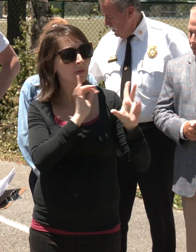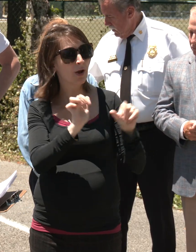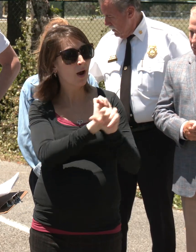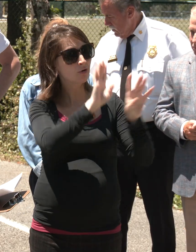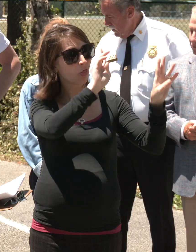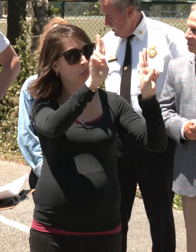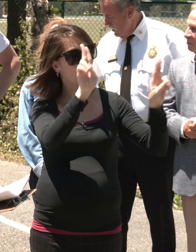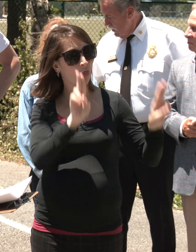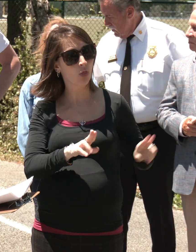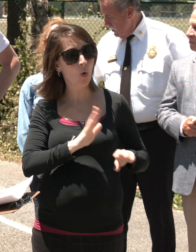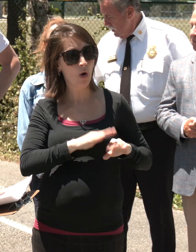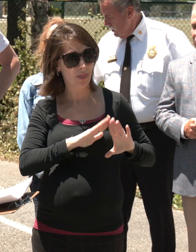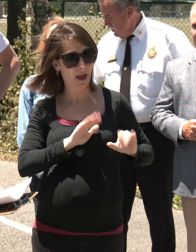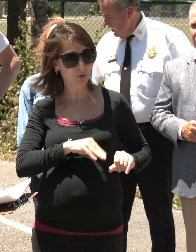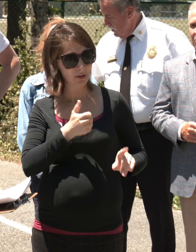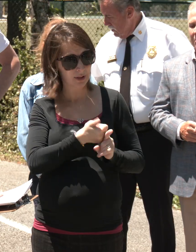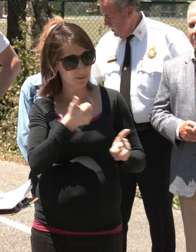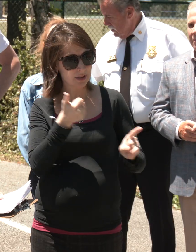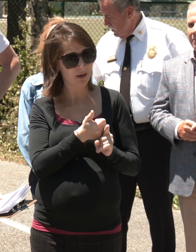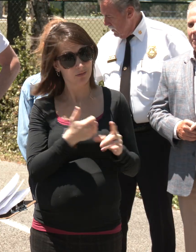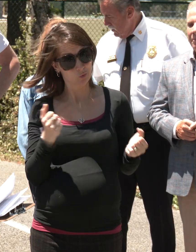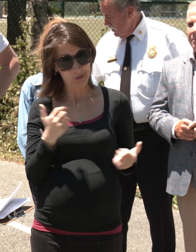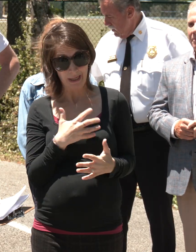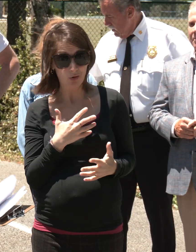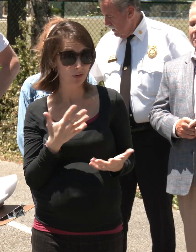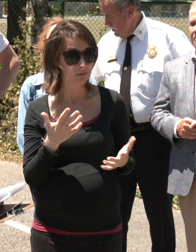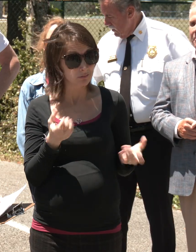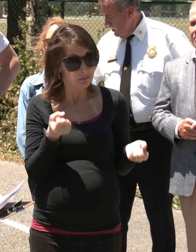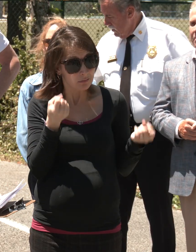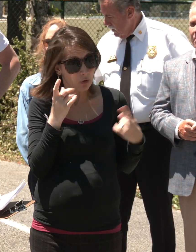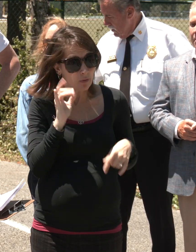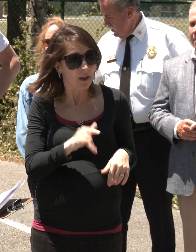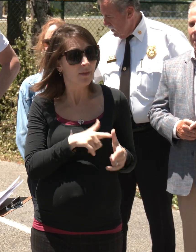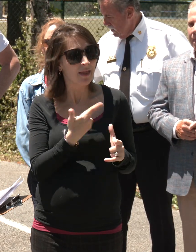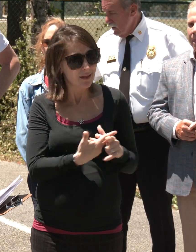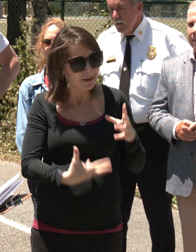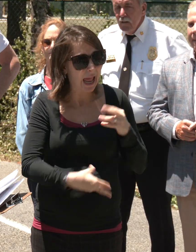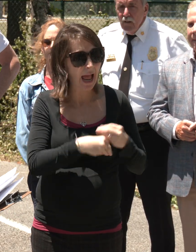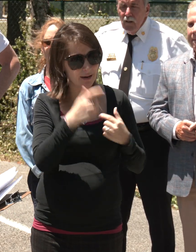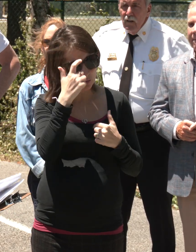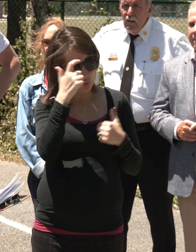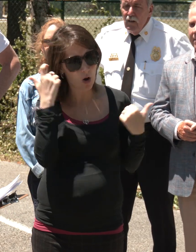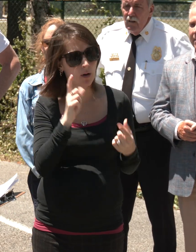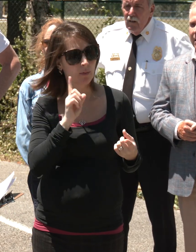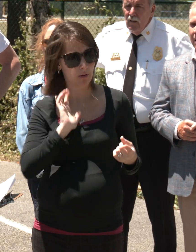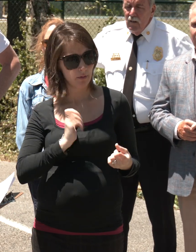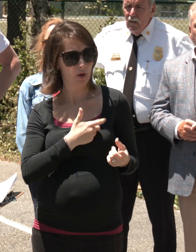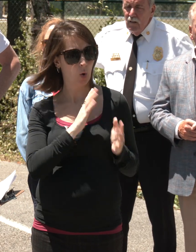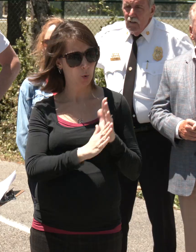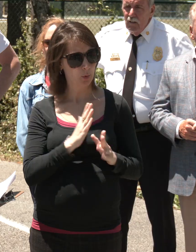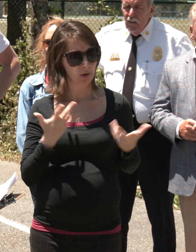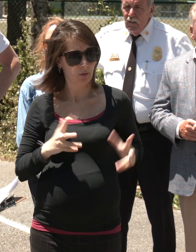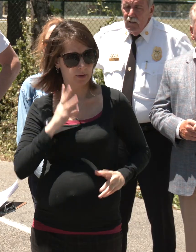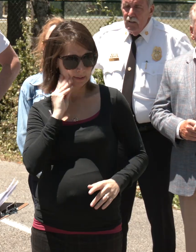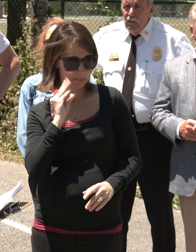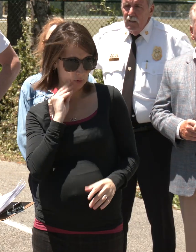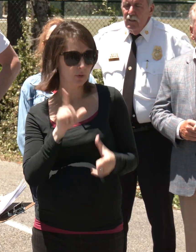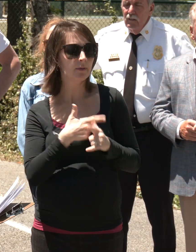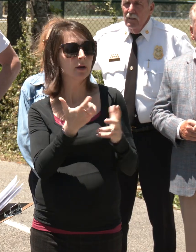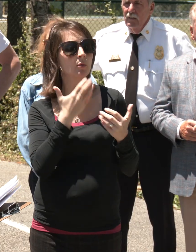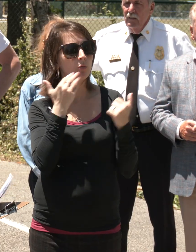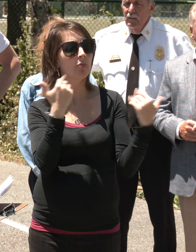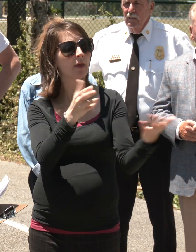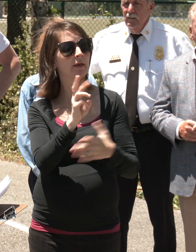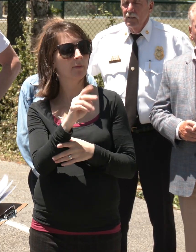going on homes were scary and frightening and adding to the trauma that our community was experiencing. And I want to thank the media for